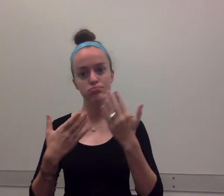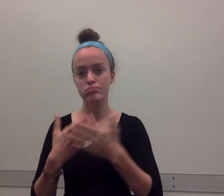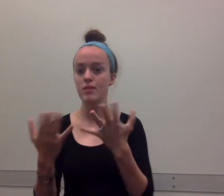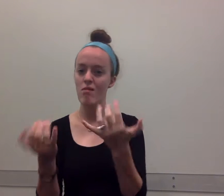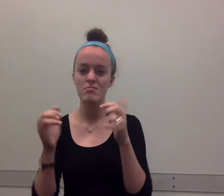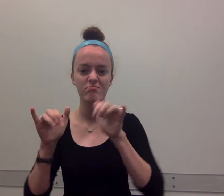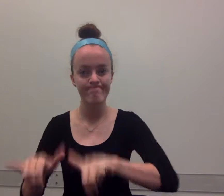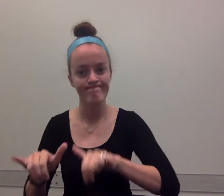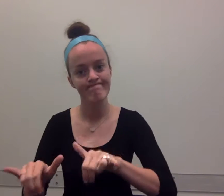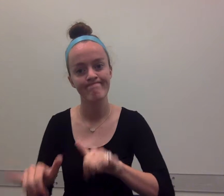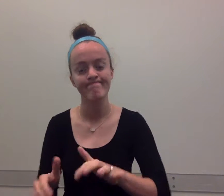Rock.